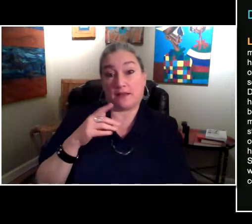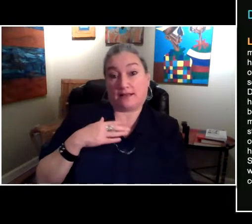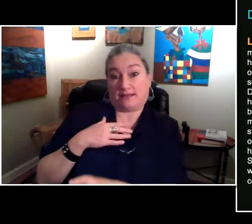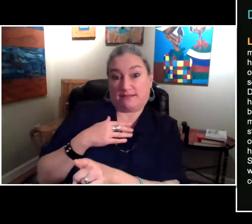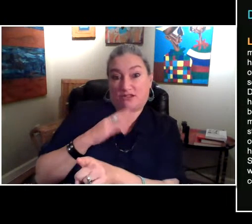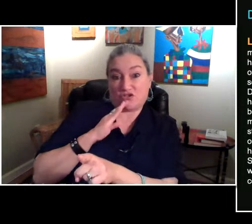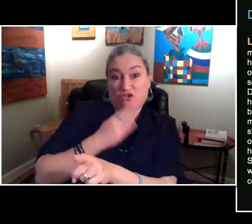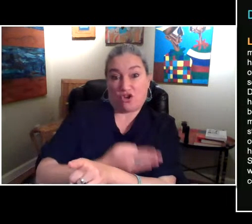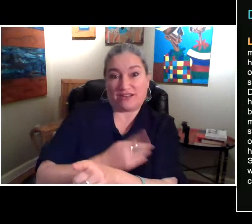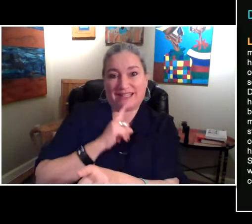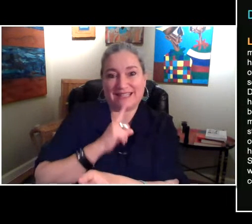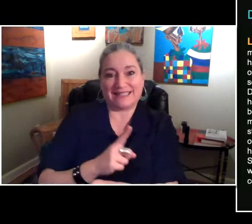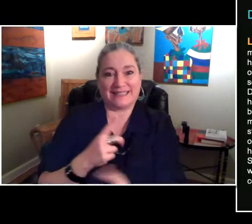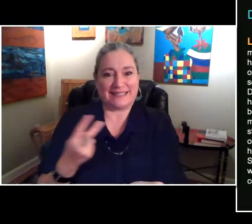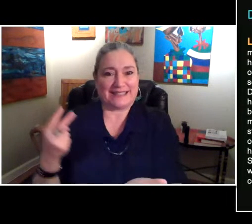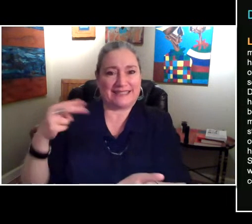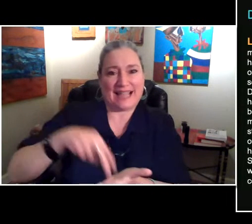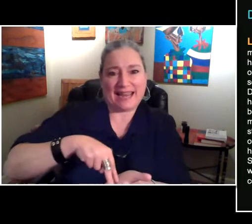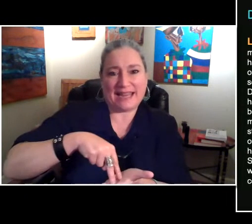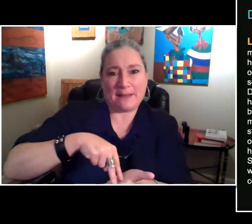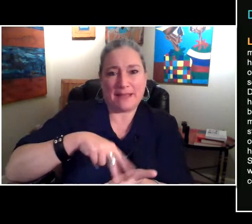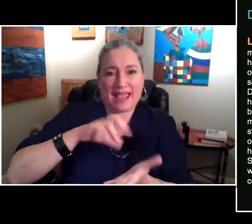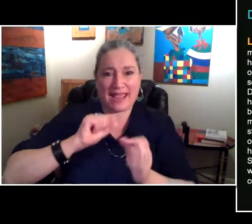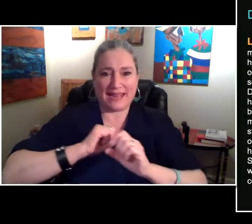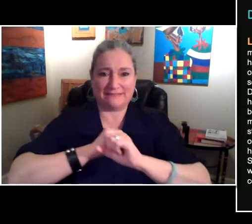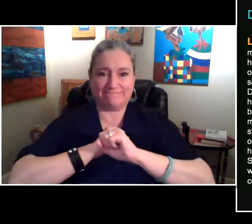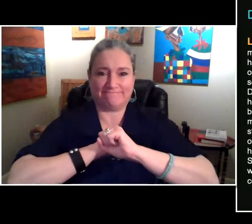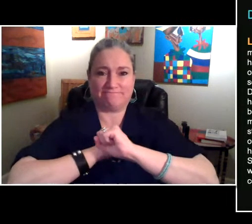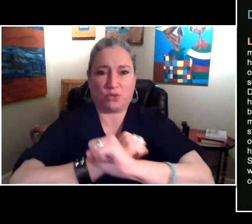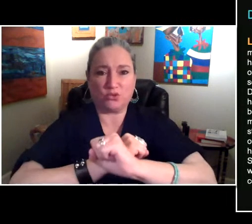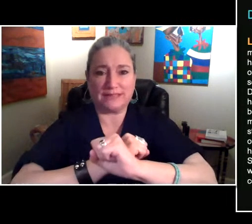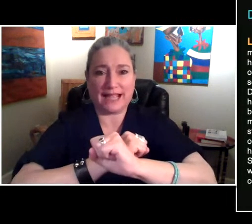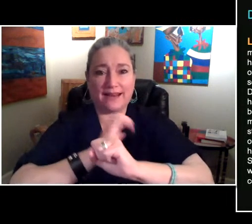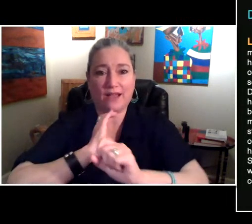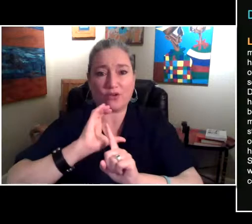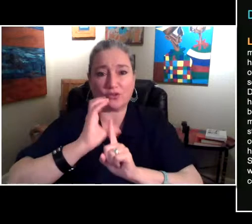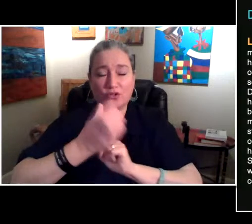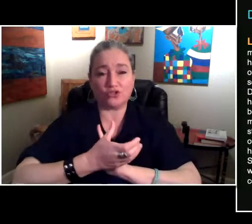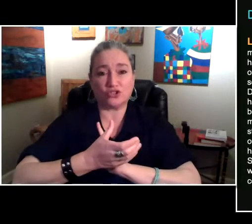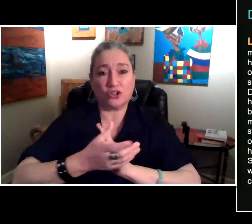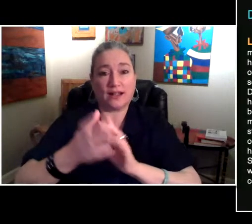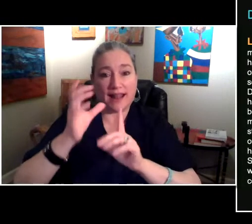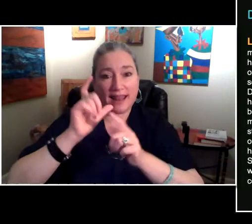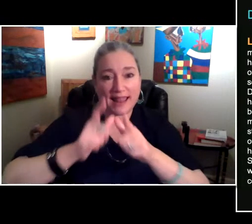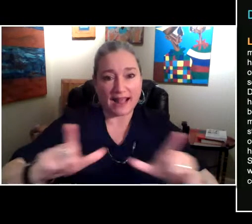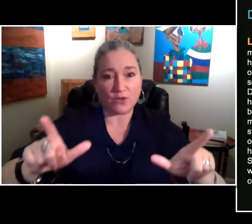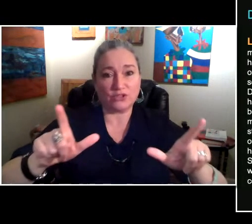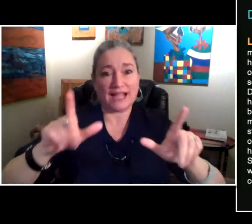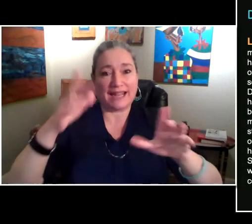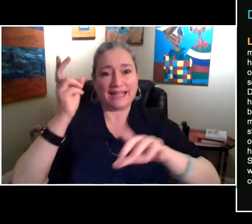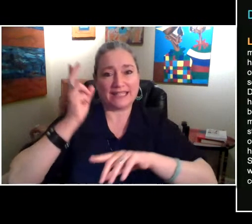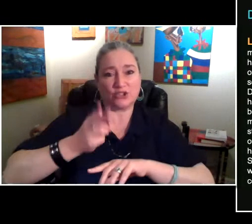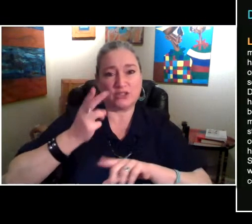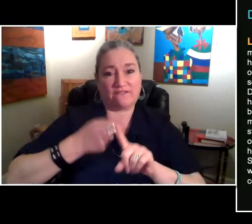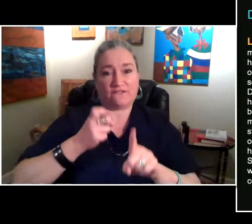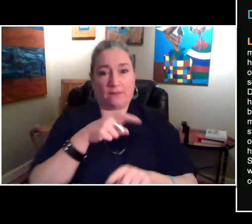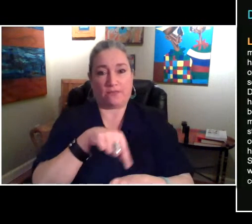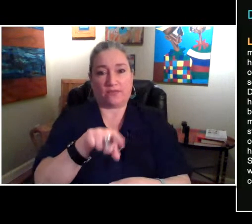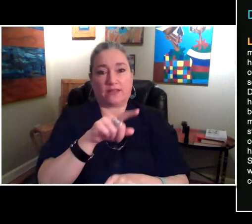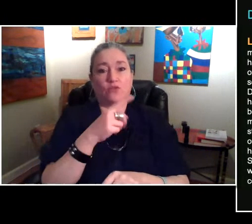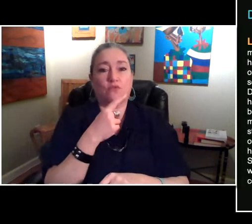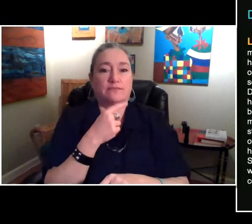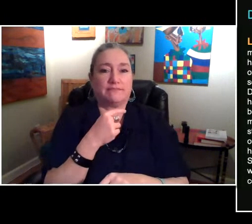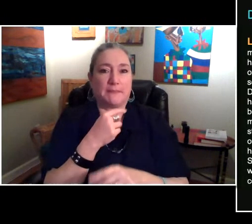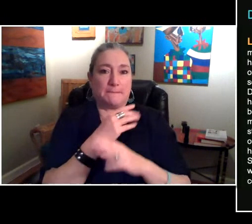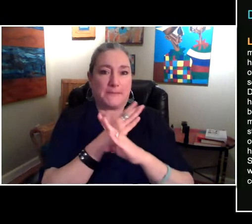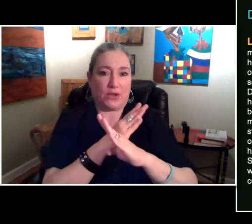people face many barriers in life. And my daughter is standing up and protecting our culture,